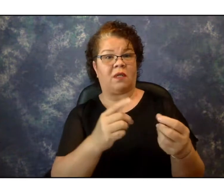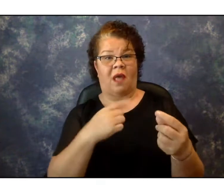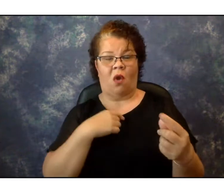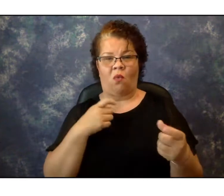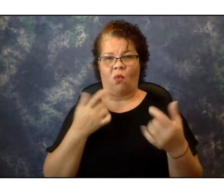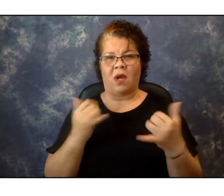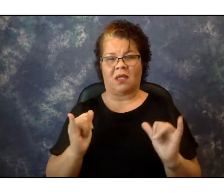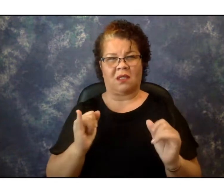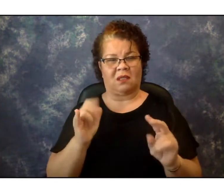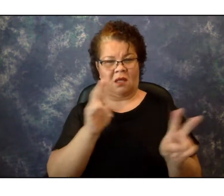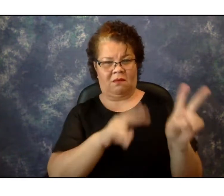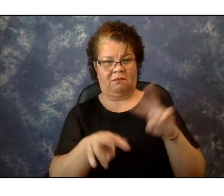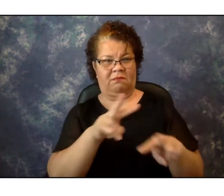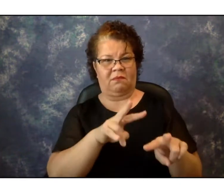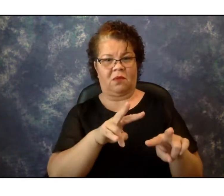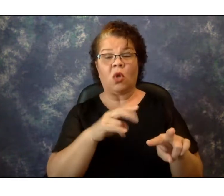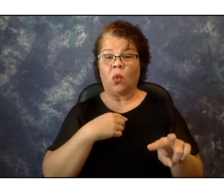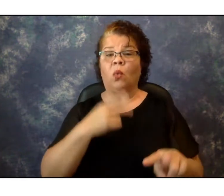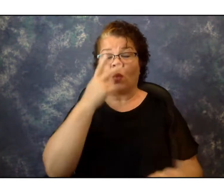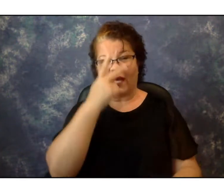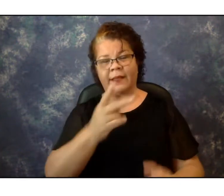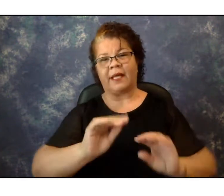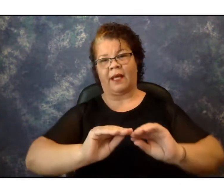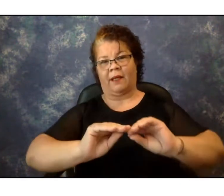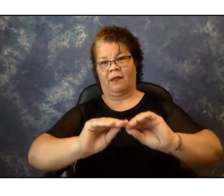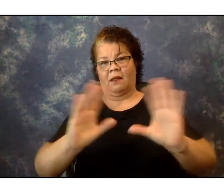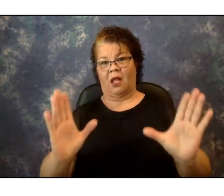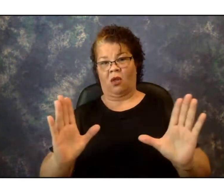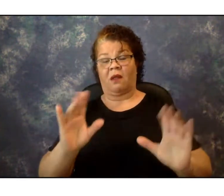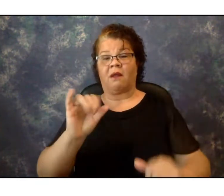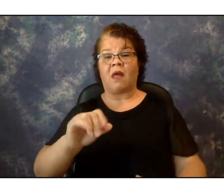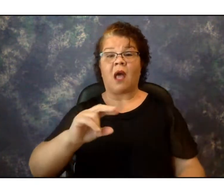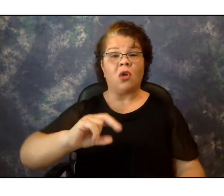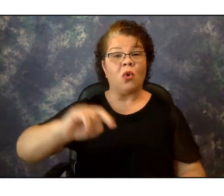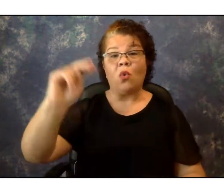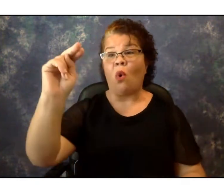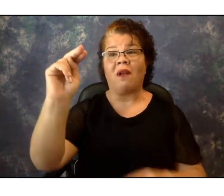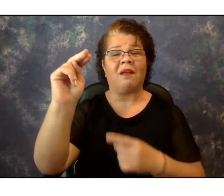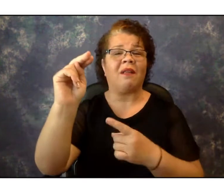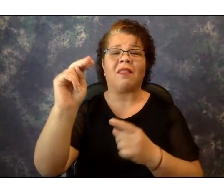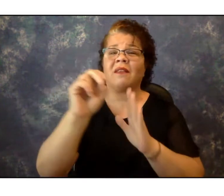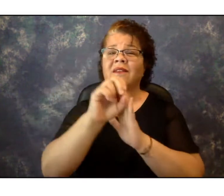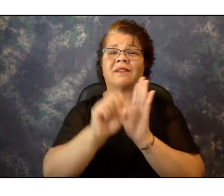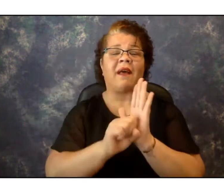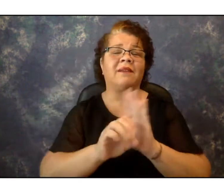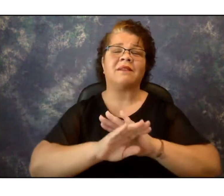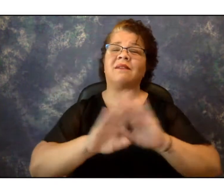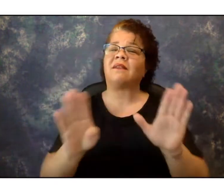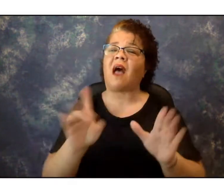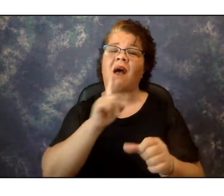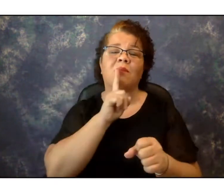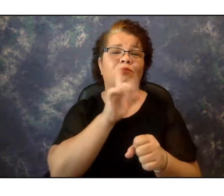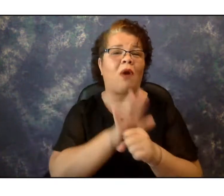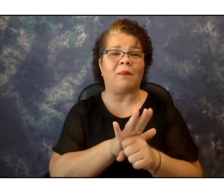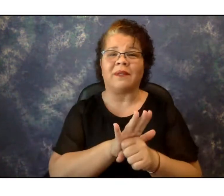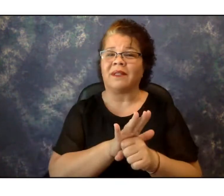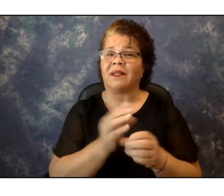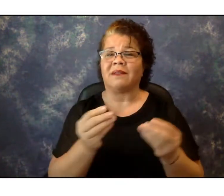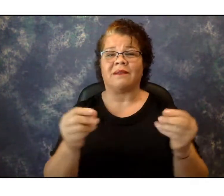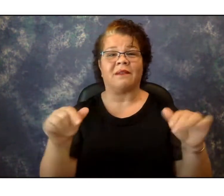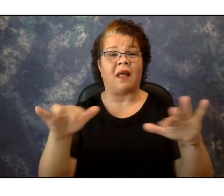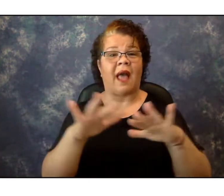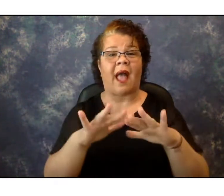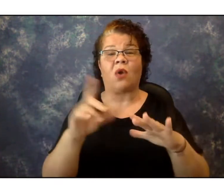very clearly that the North is not the promised land, that the North is a place where violence